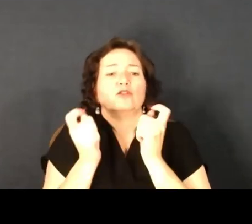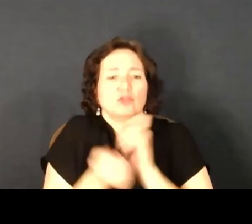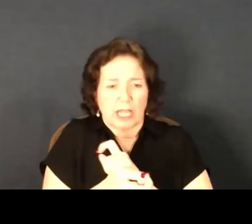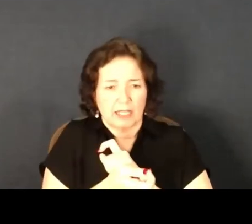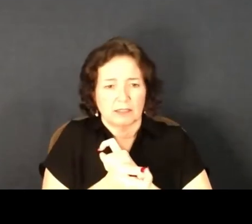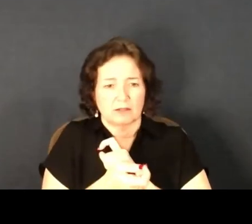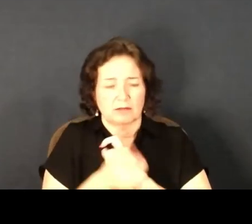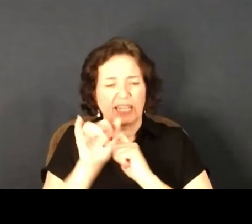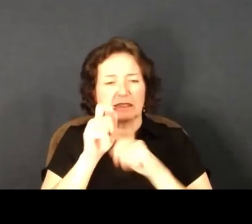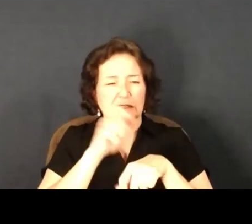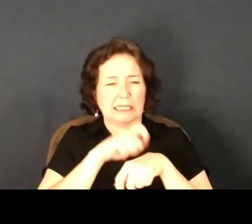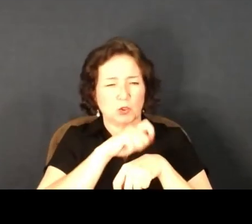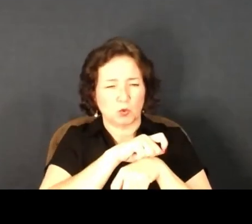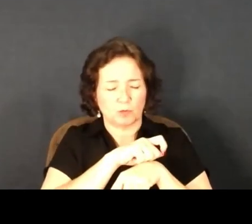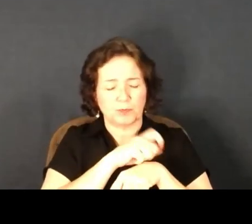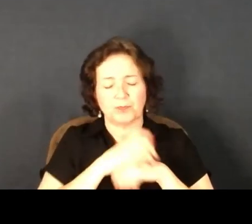Now,